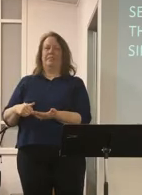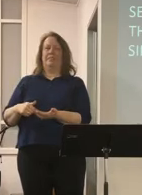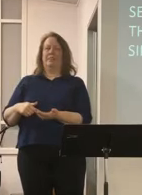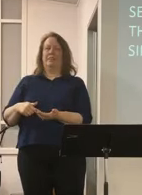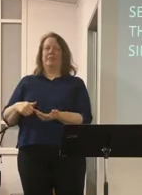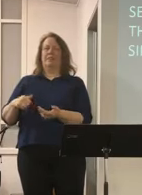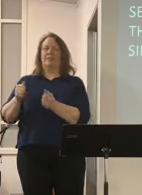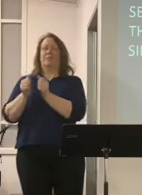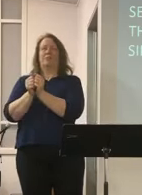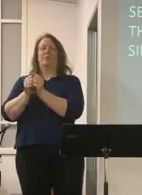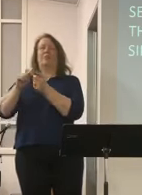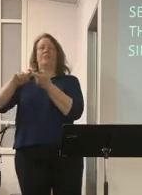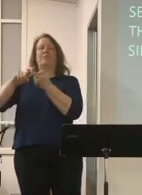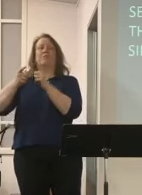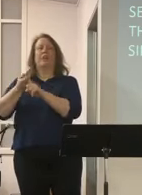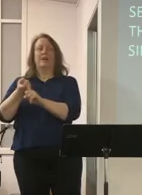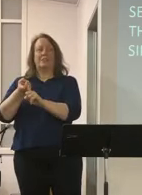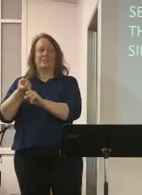so impressed